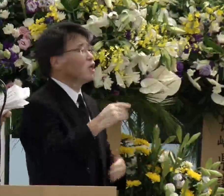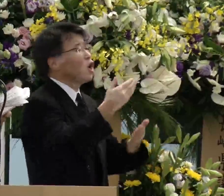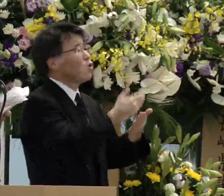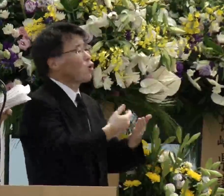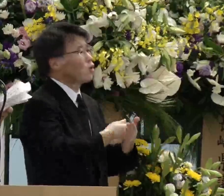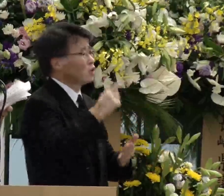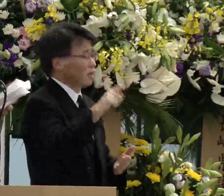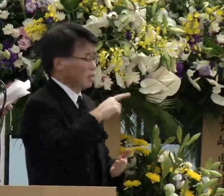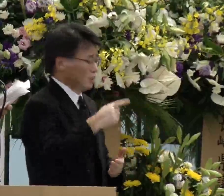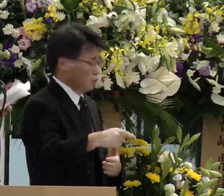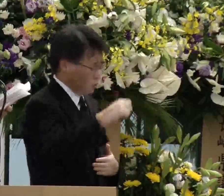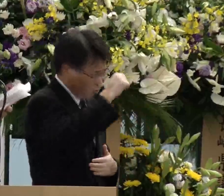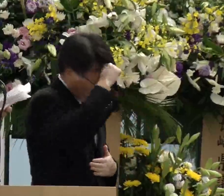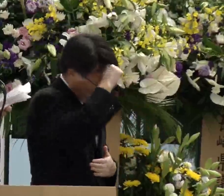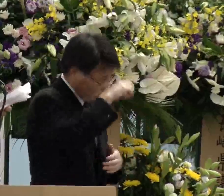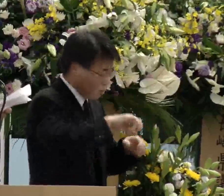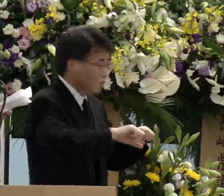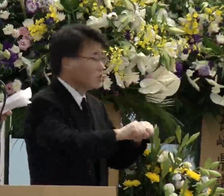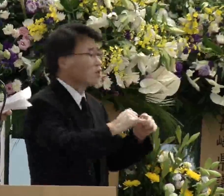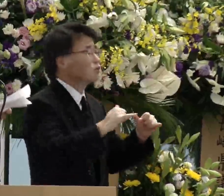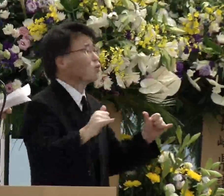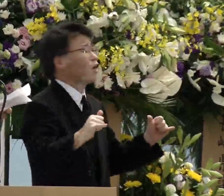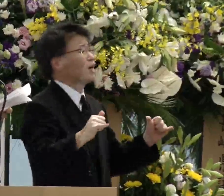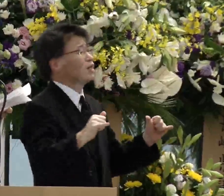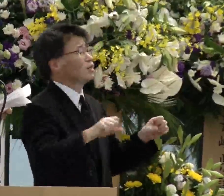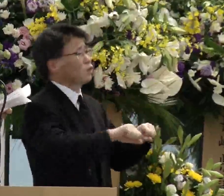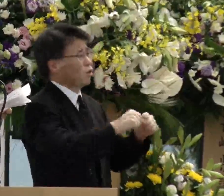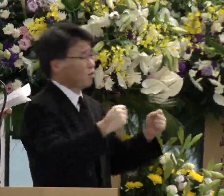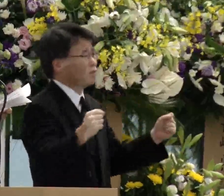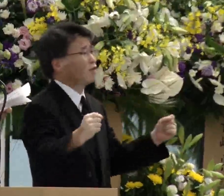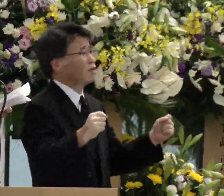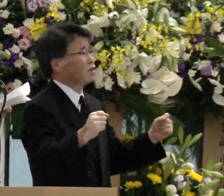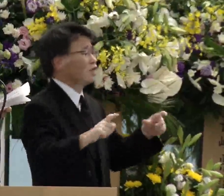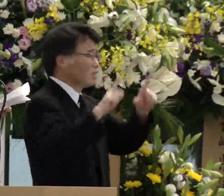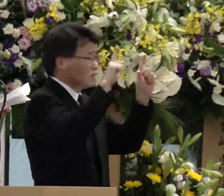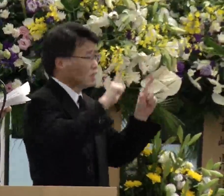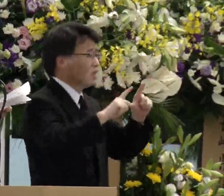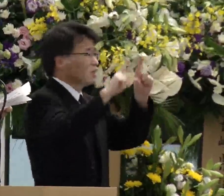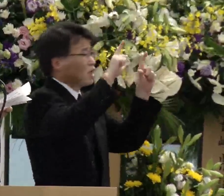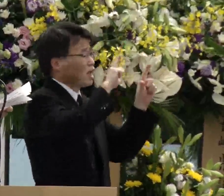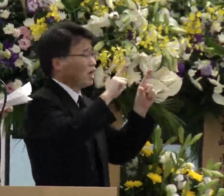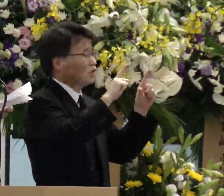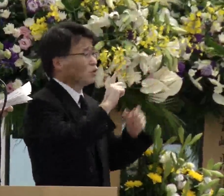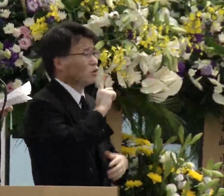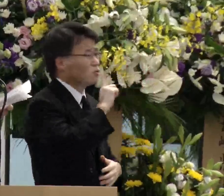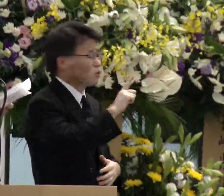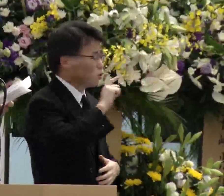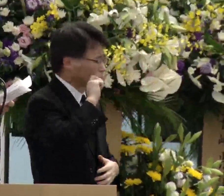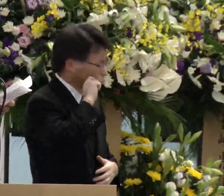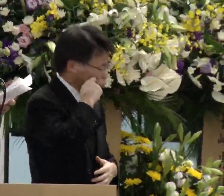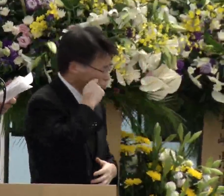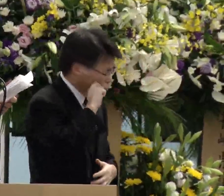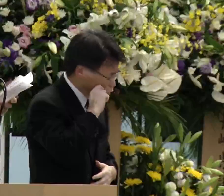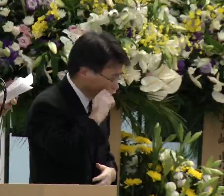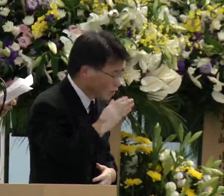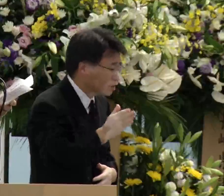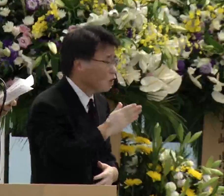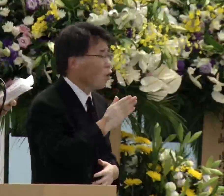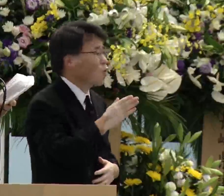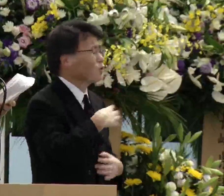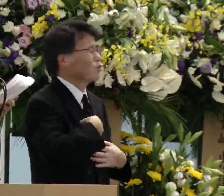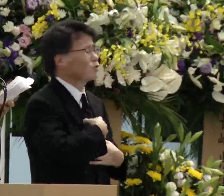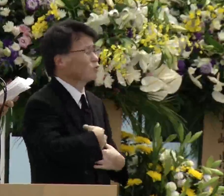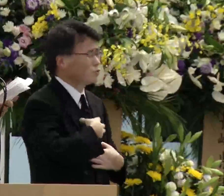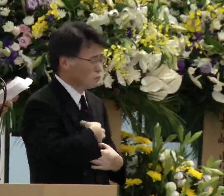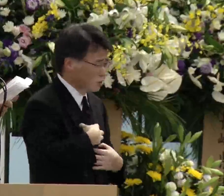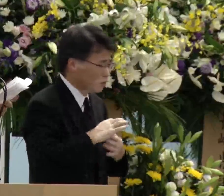fires and blasts. Those who survived were forced to endure unspeakable hardships of illness and disabilities, as